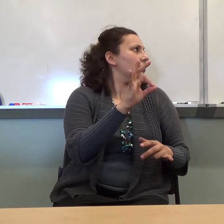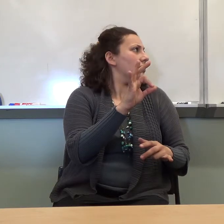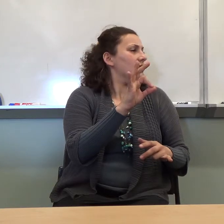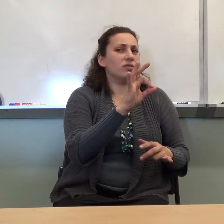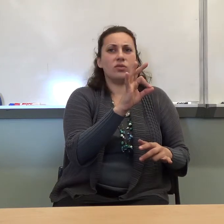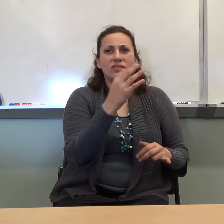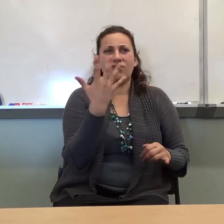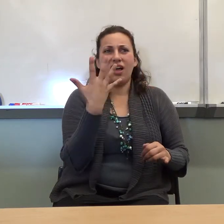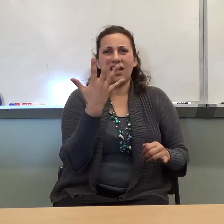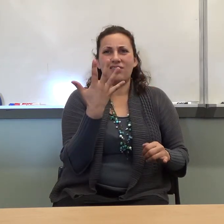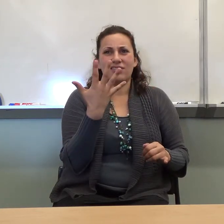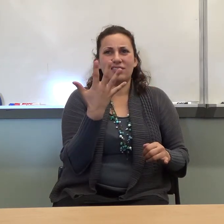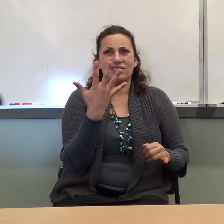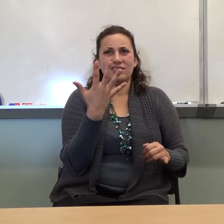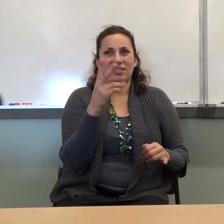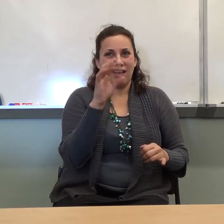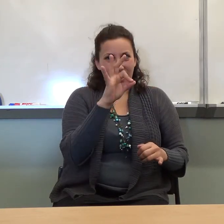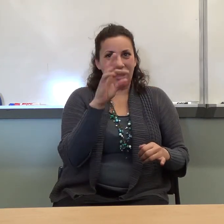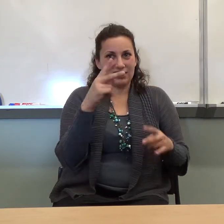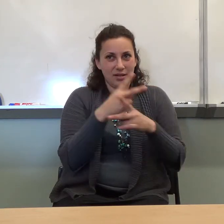And that leaves you with 4. There it is, repeating already, huh?